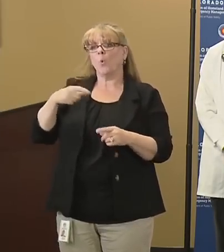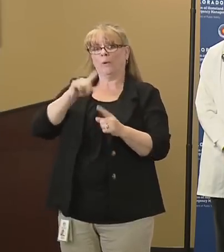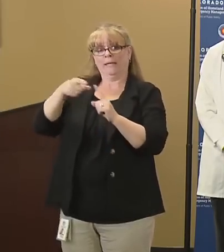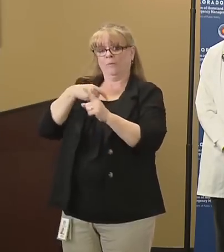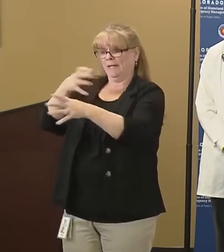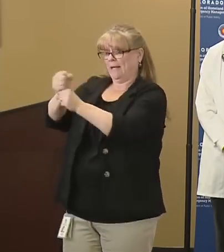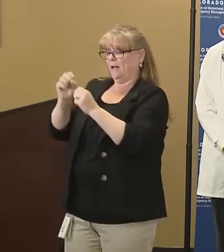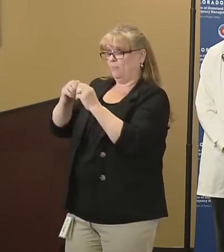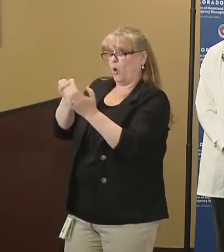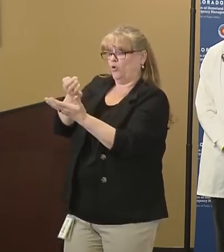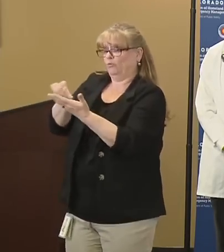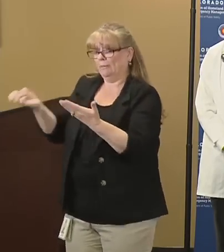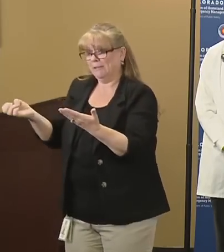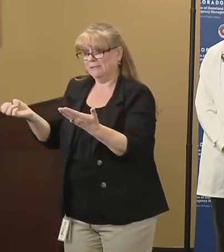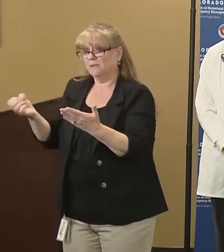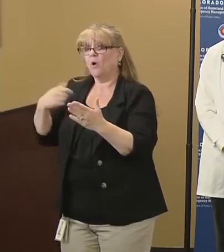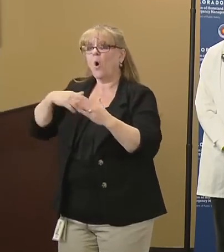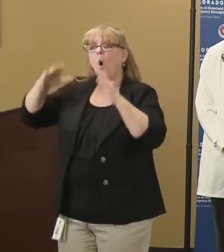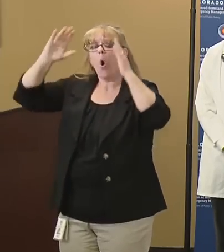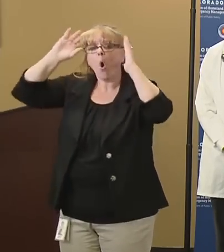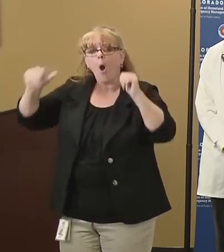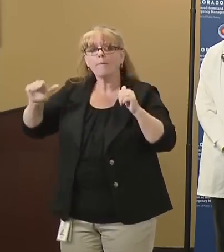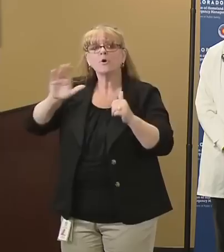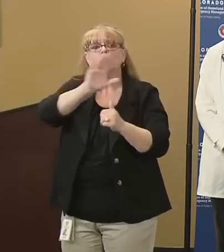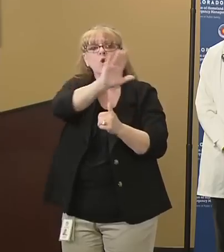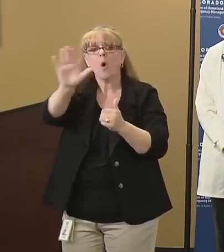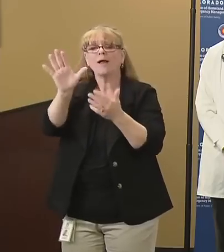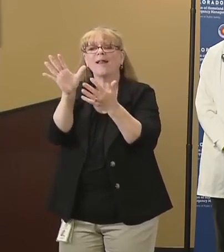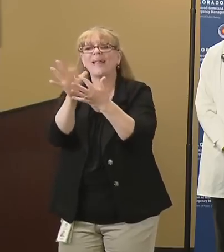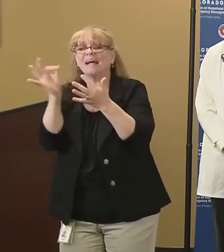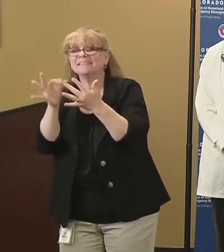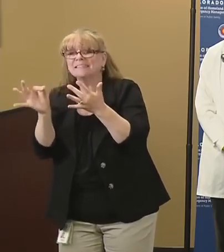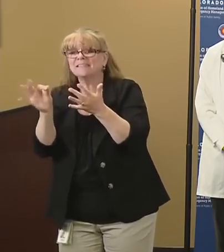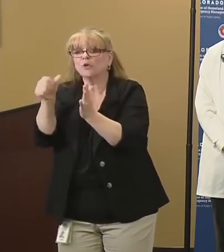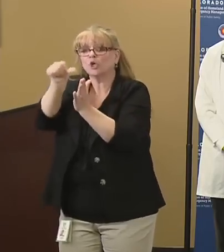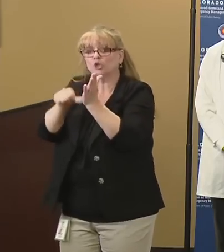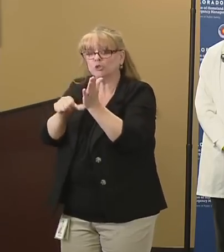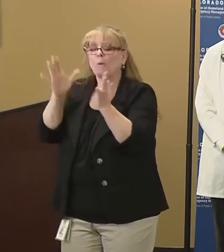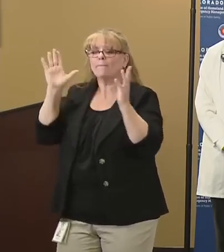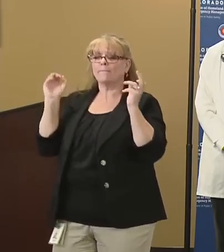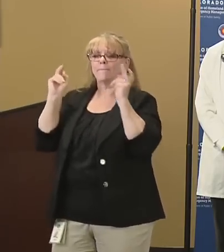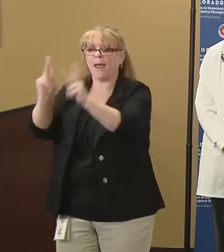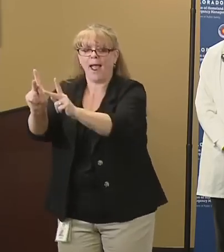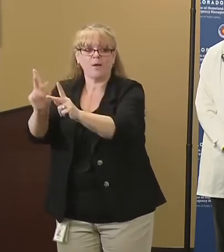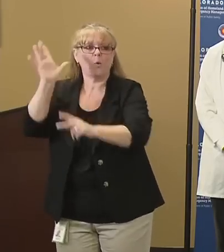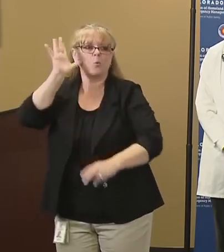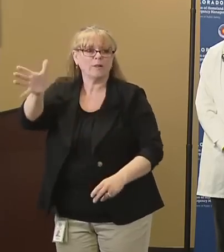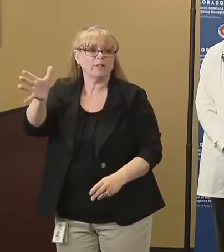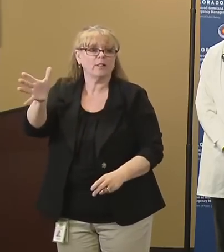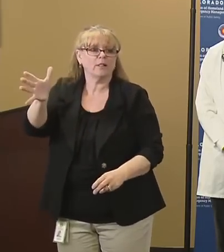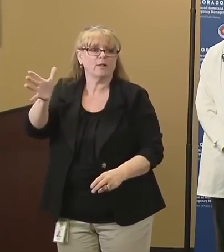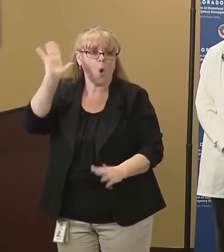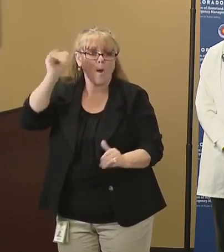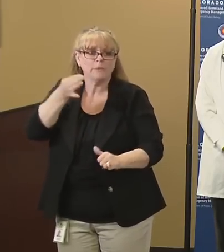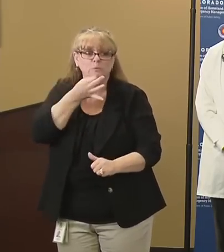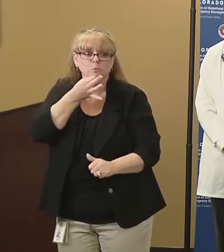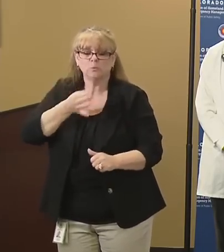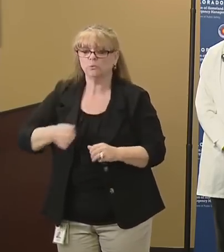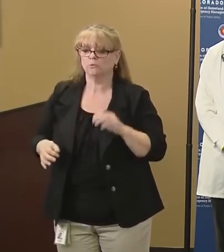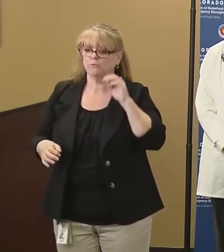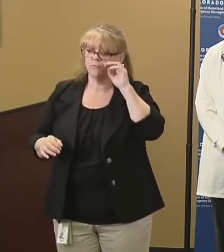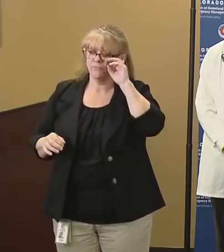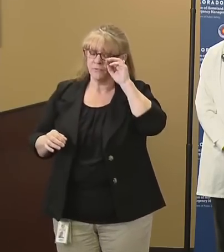where those elected procedures, which again for people, you know you need to have them, and I know it's a sacrifice that you're giving them up for several